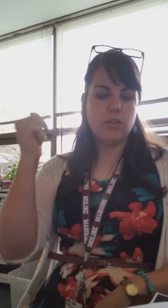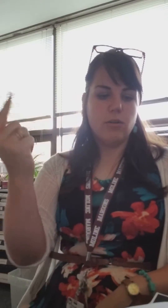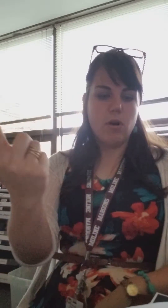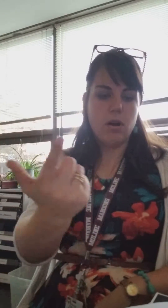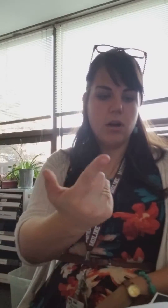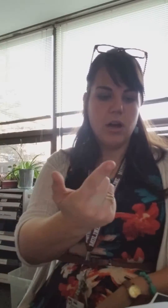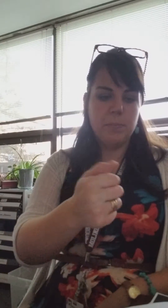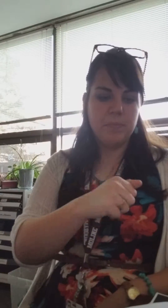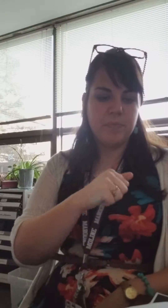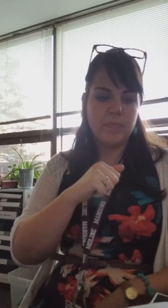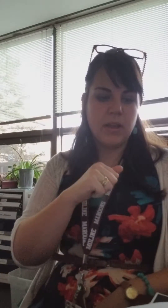So,